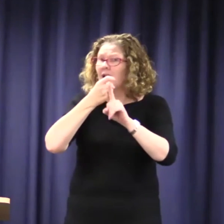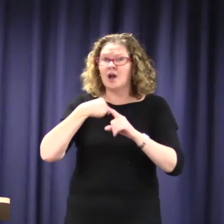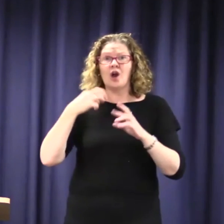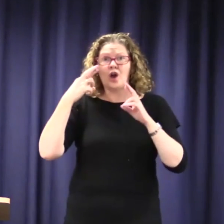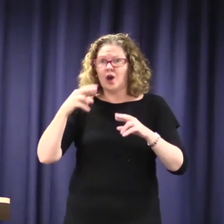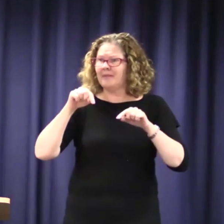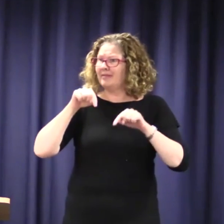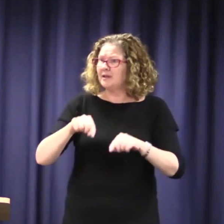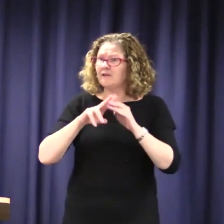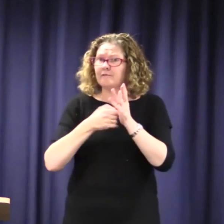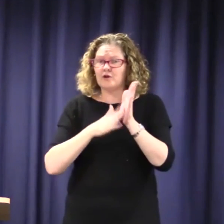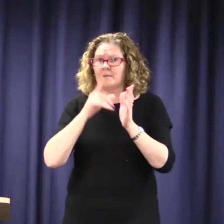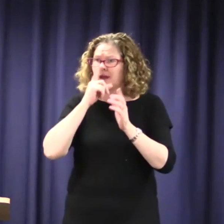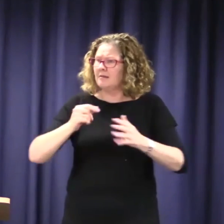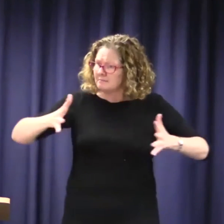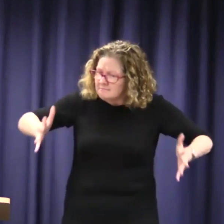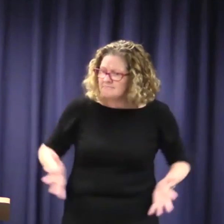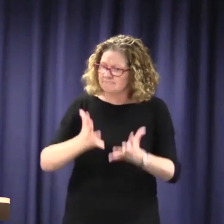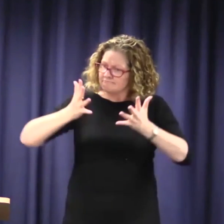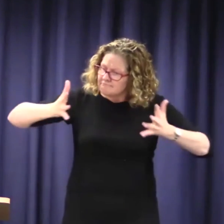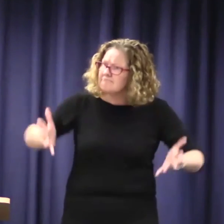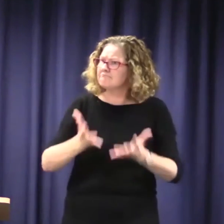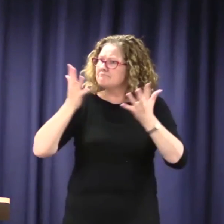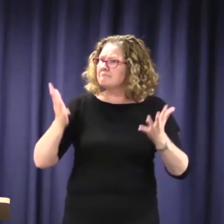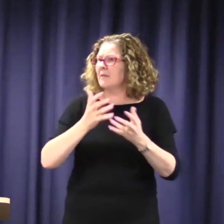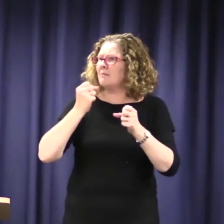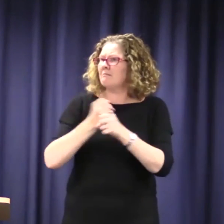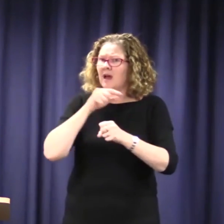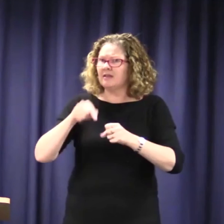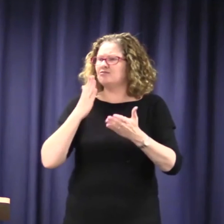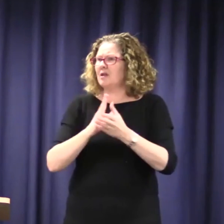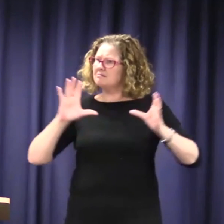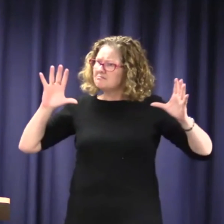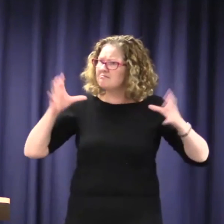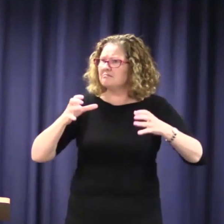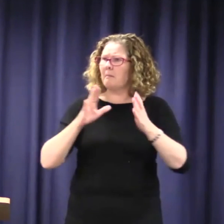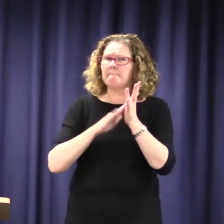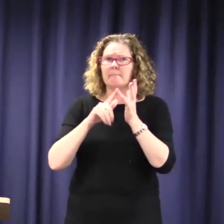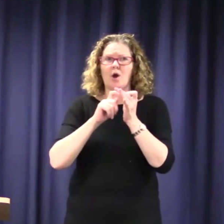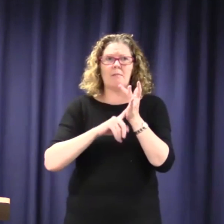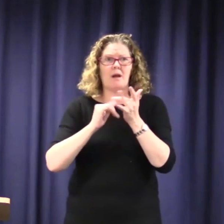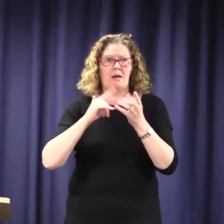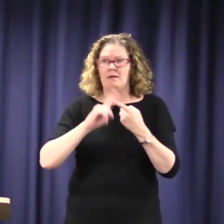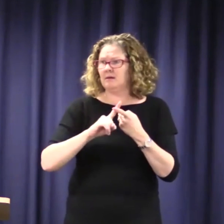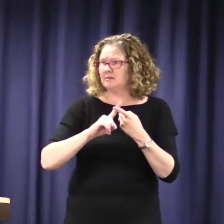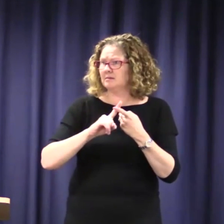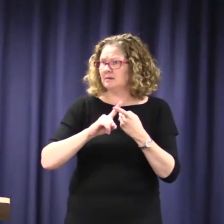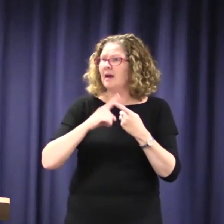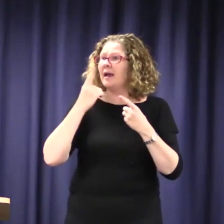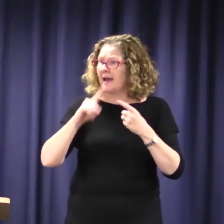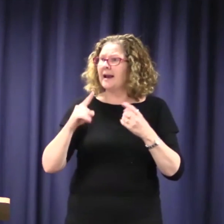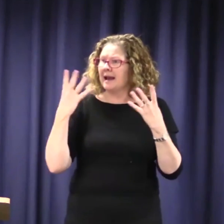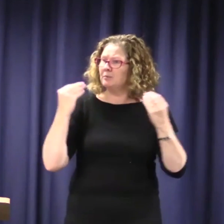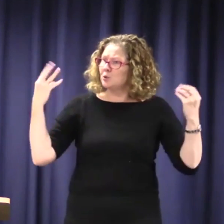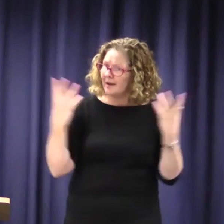for starting that this campaign all those years ago. And I hope that after this forum that the momentum is there and we